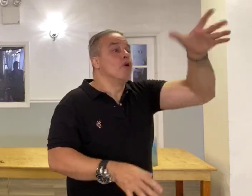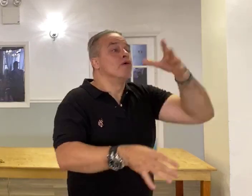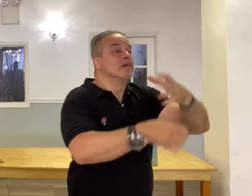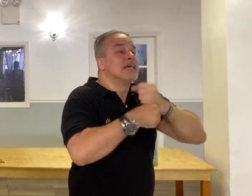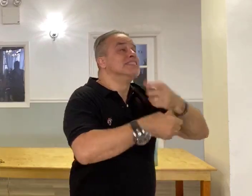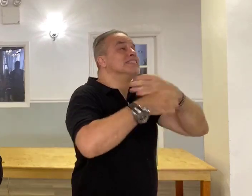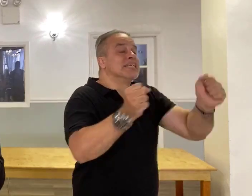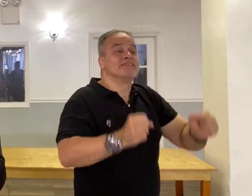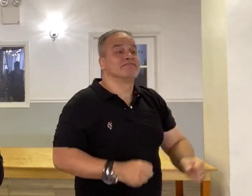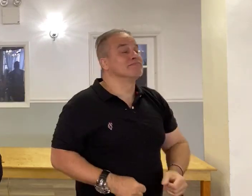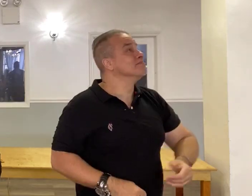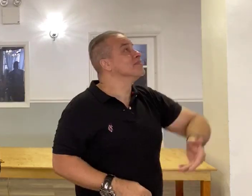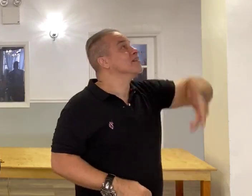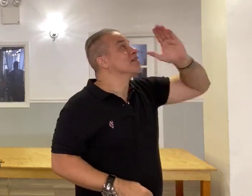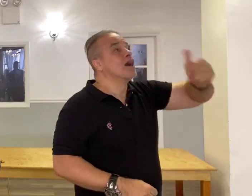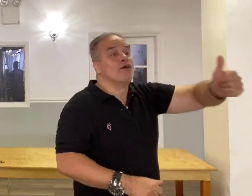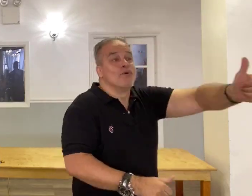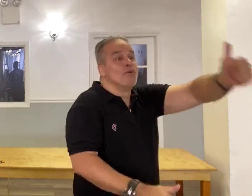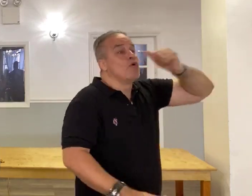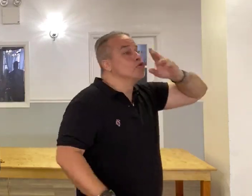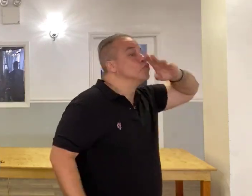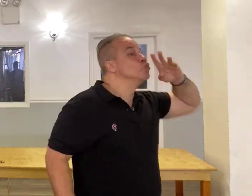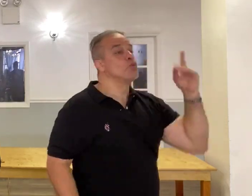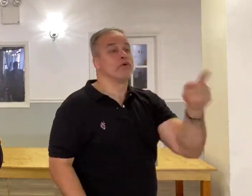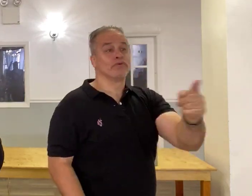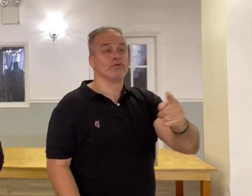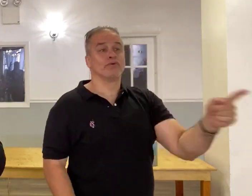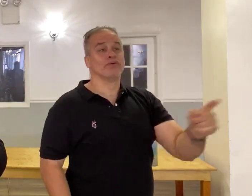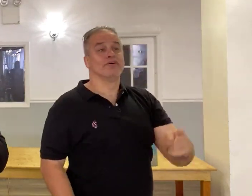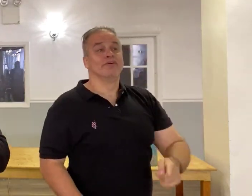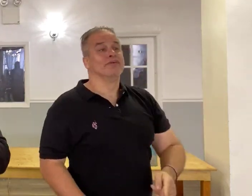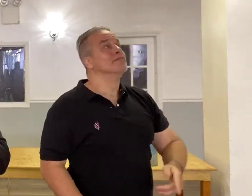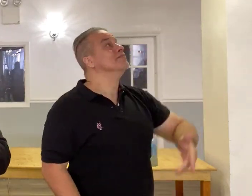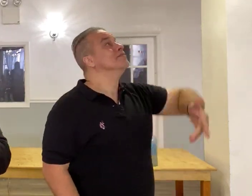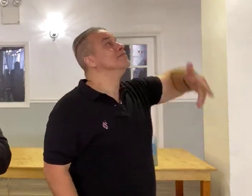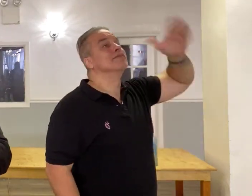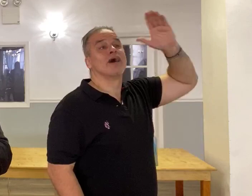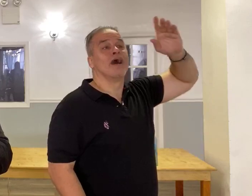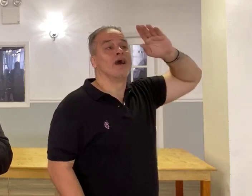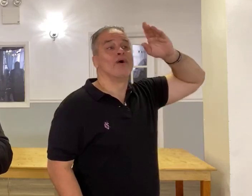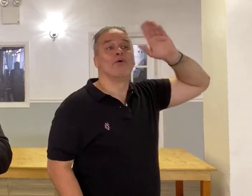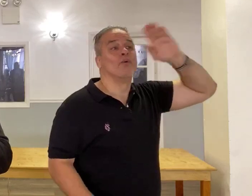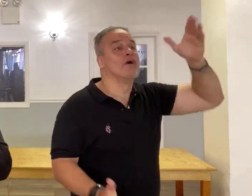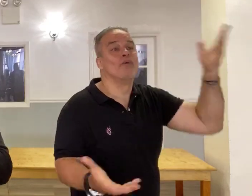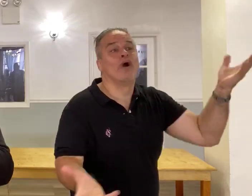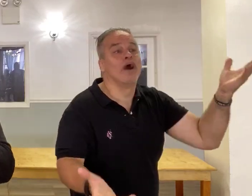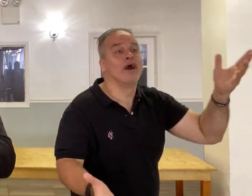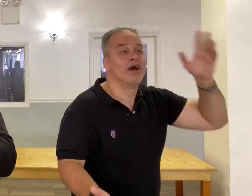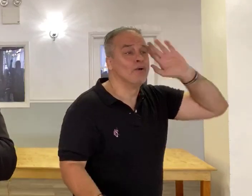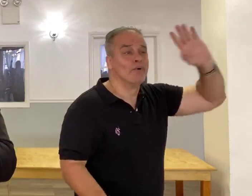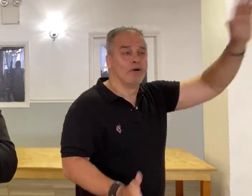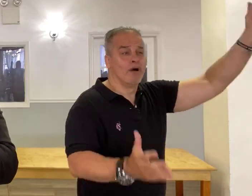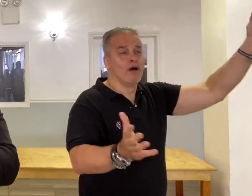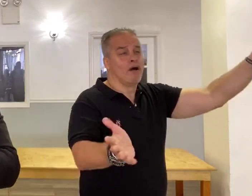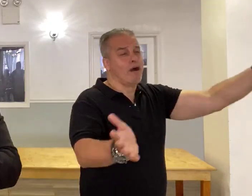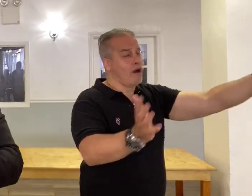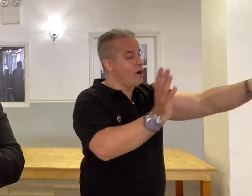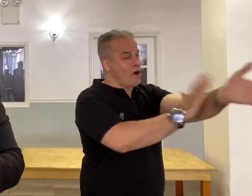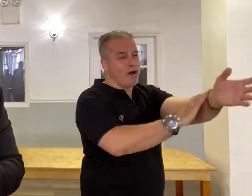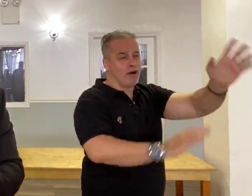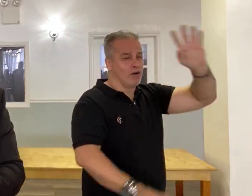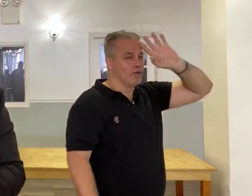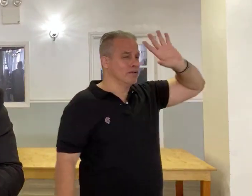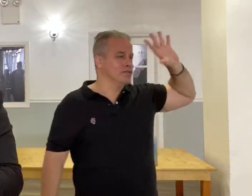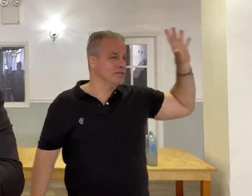his back on you, but rather he would extend to you his loving and benevolent arms, and he will lift you up from